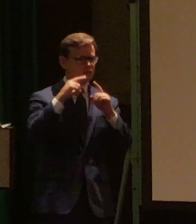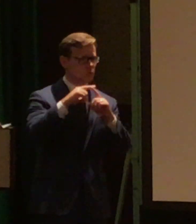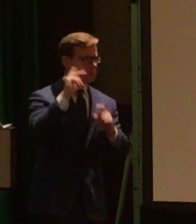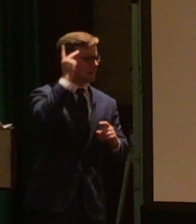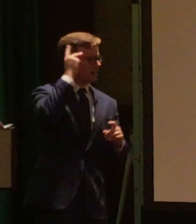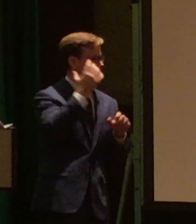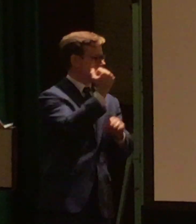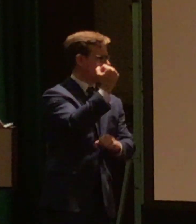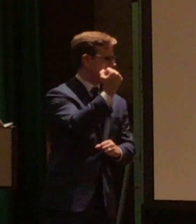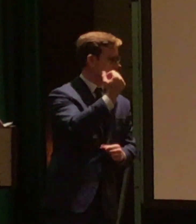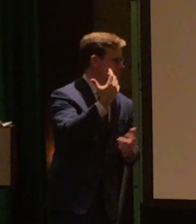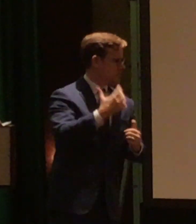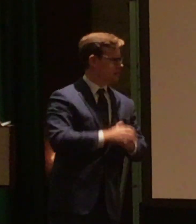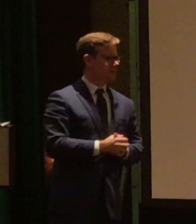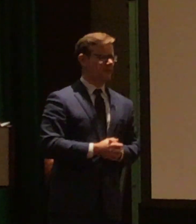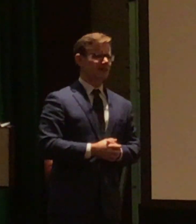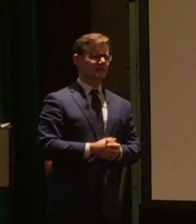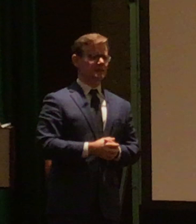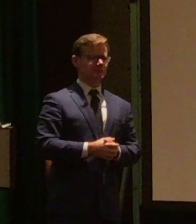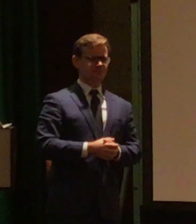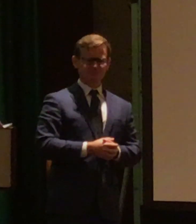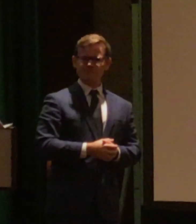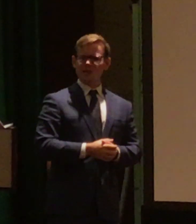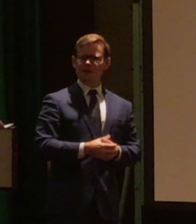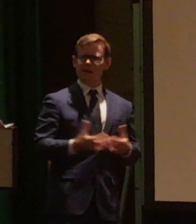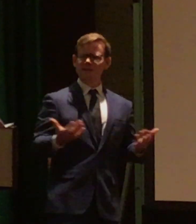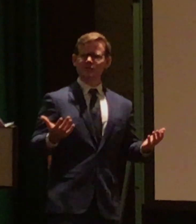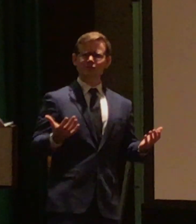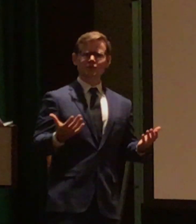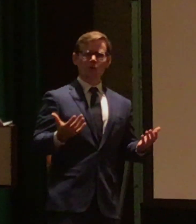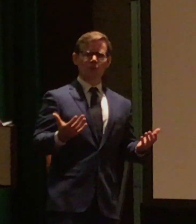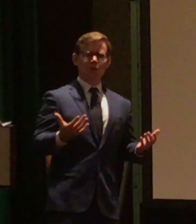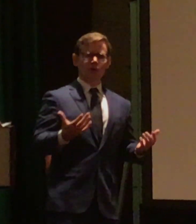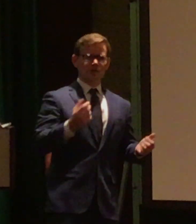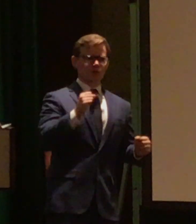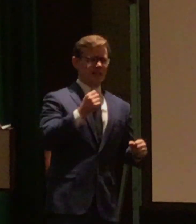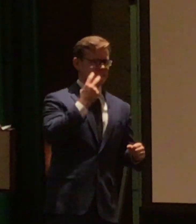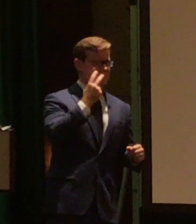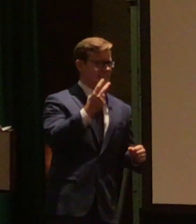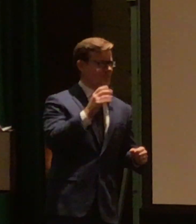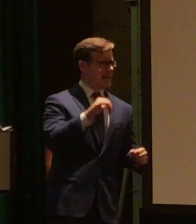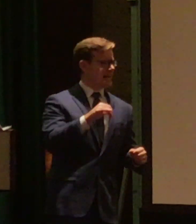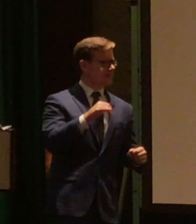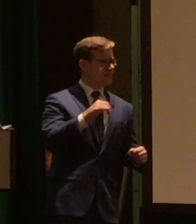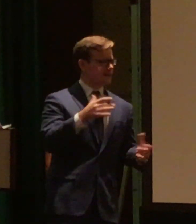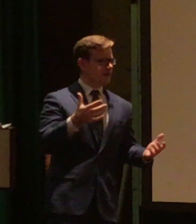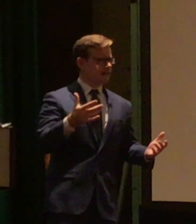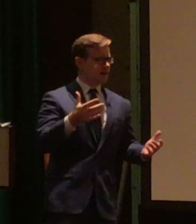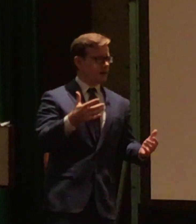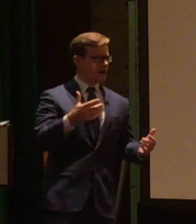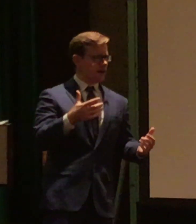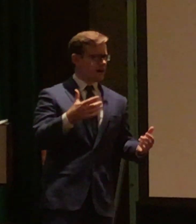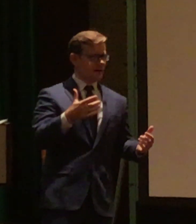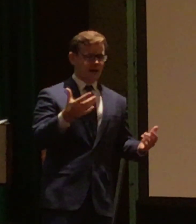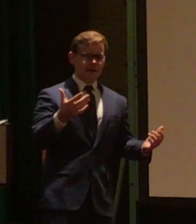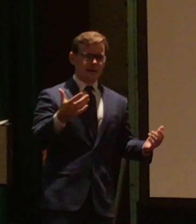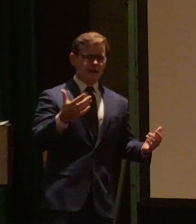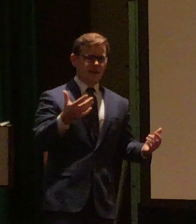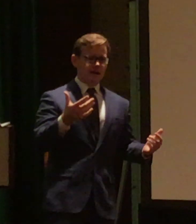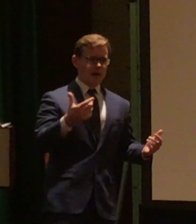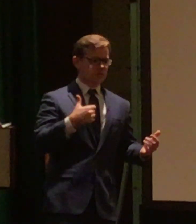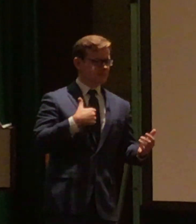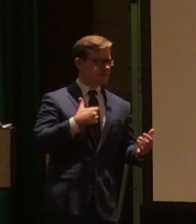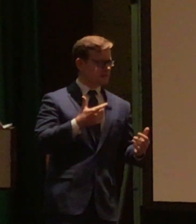an experienced politician, and he overcame many barriers along the way to be successful in this. He wrote a